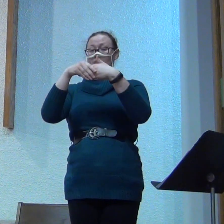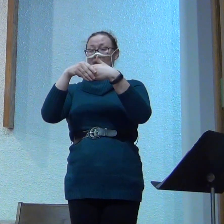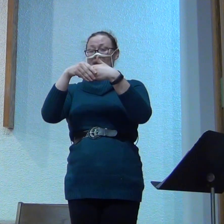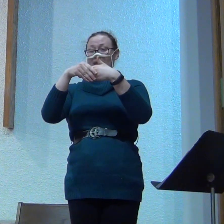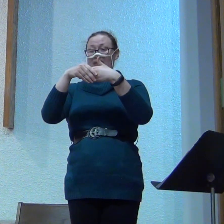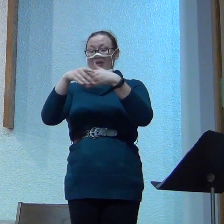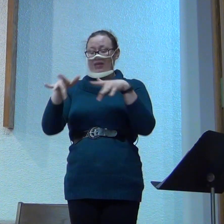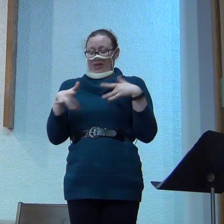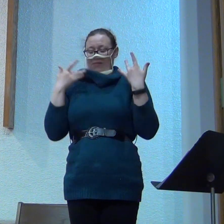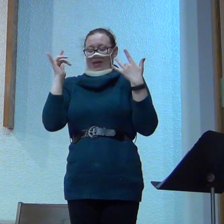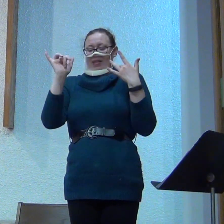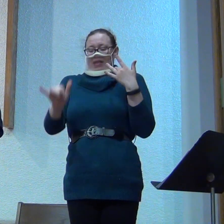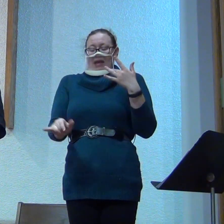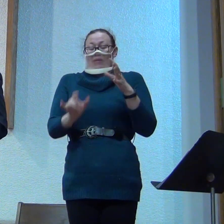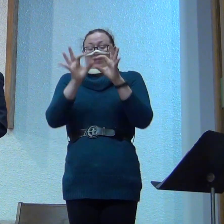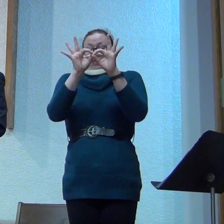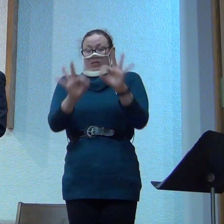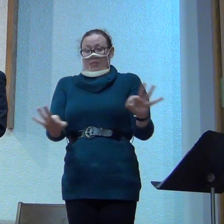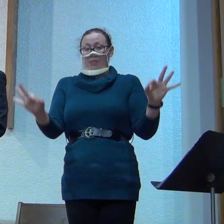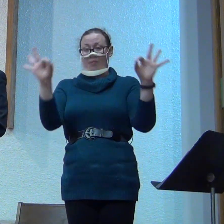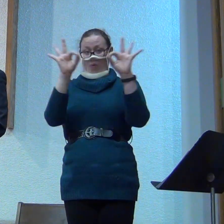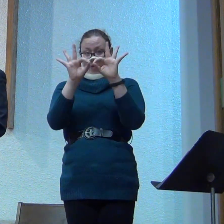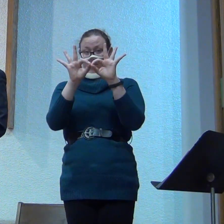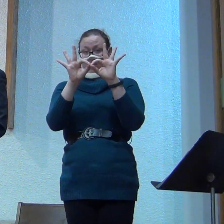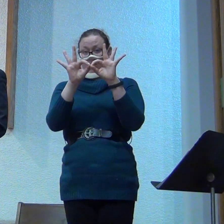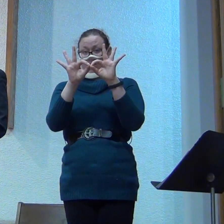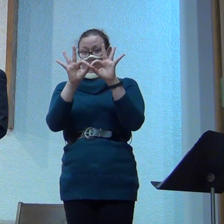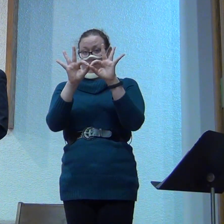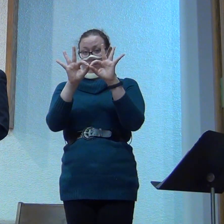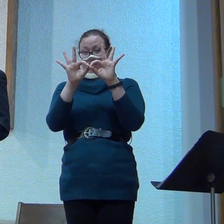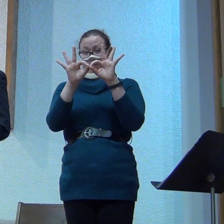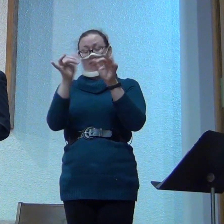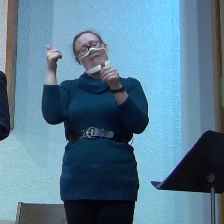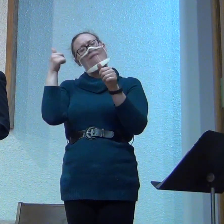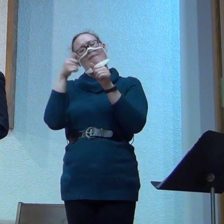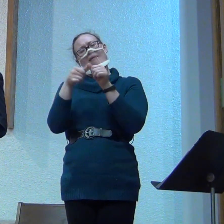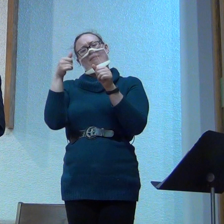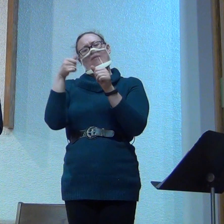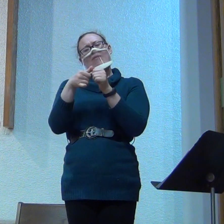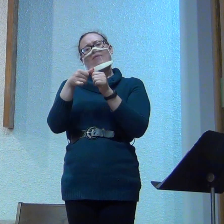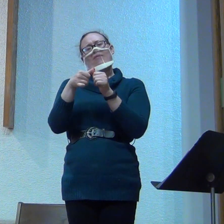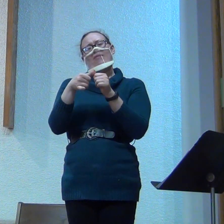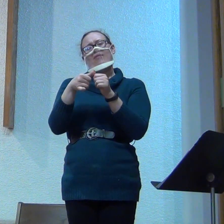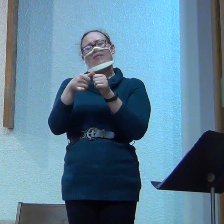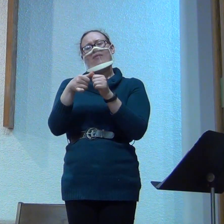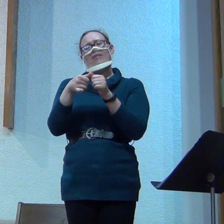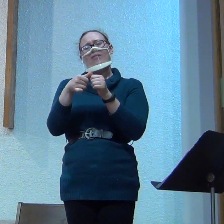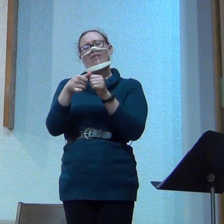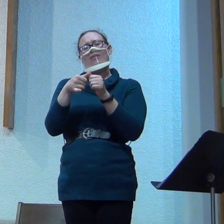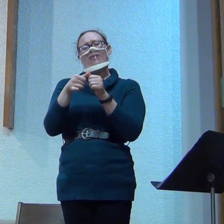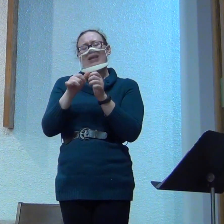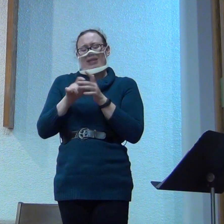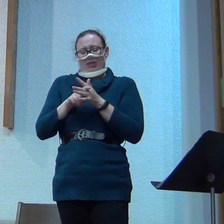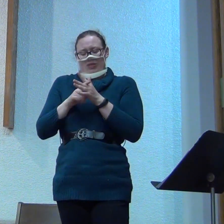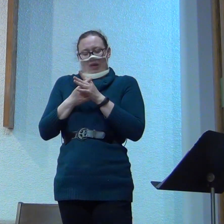very important. And we're to remember at the beginning of this,